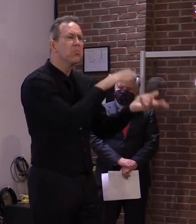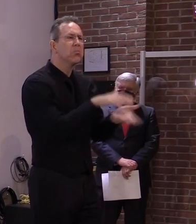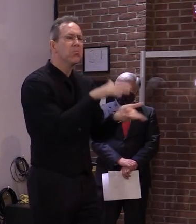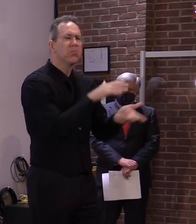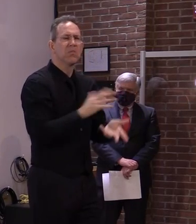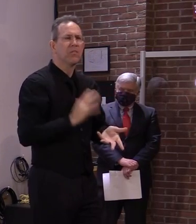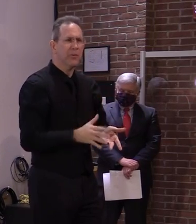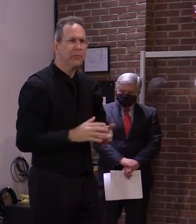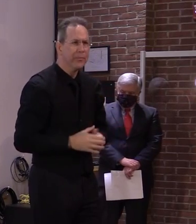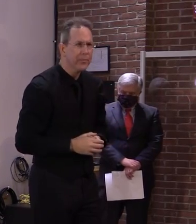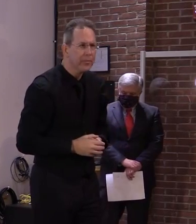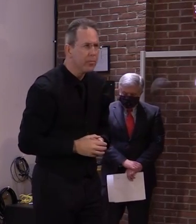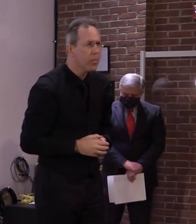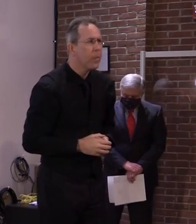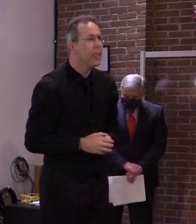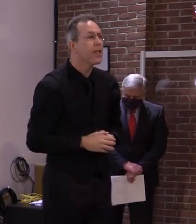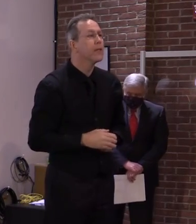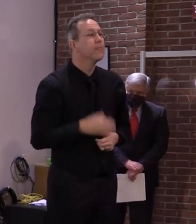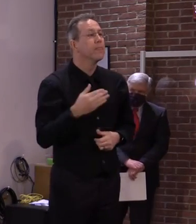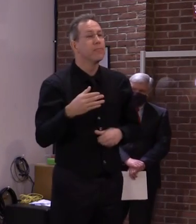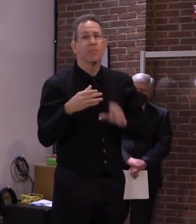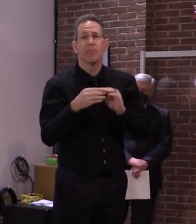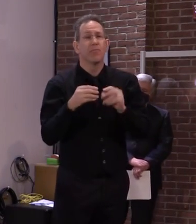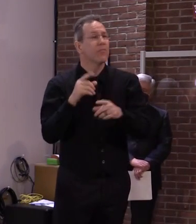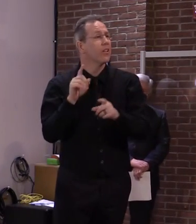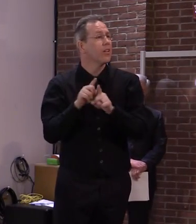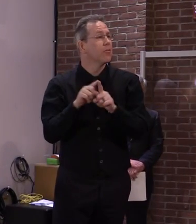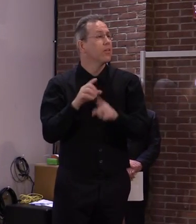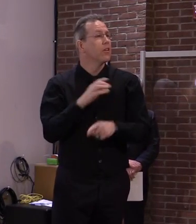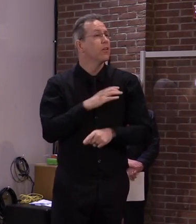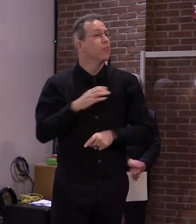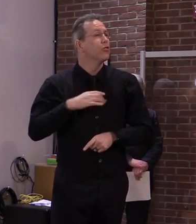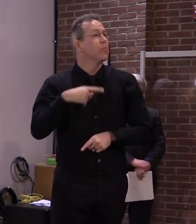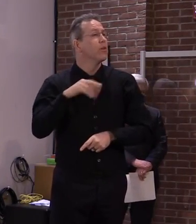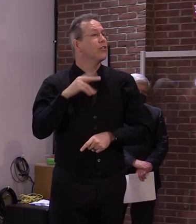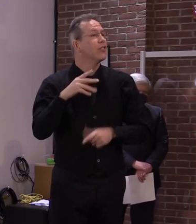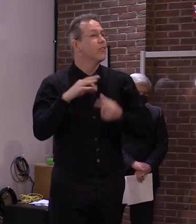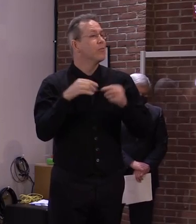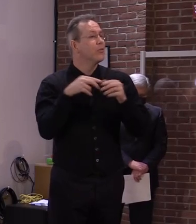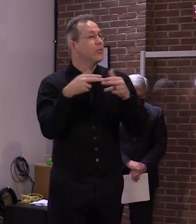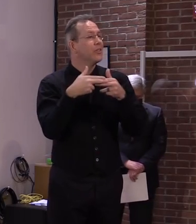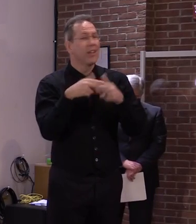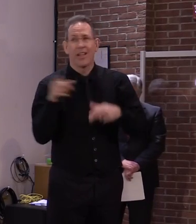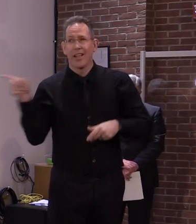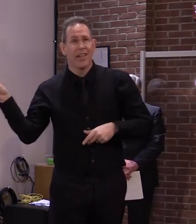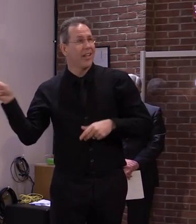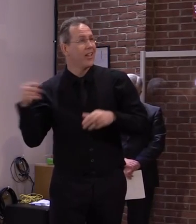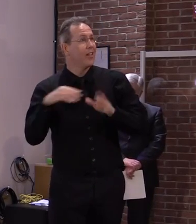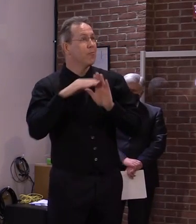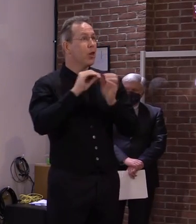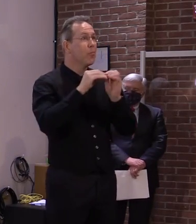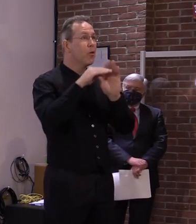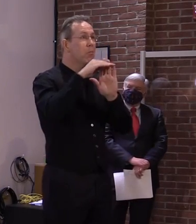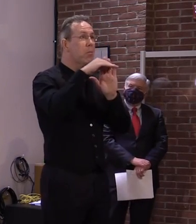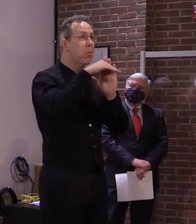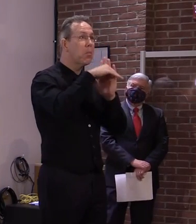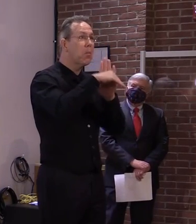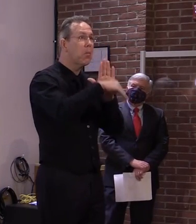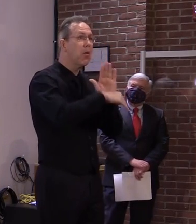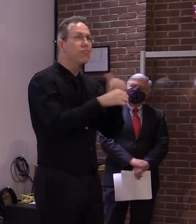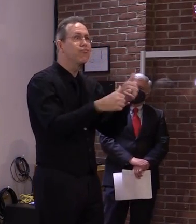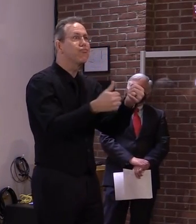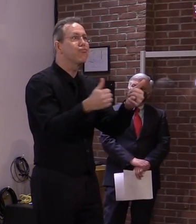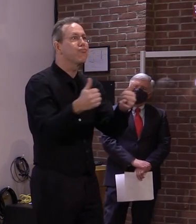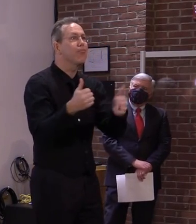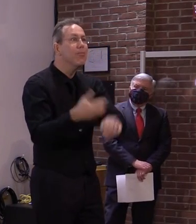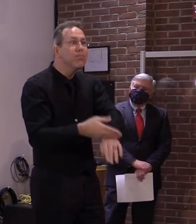Commissioner Pichek showed, we continue to see encouraging trends across the nation and in Vermont as spread of the virus continues to slow